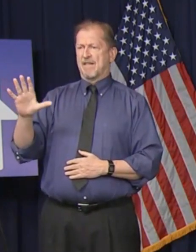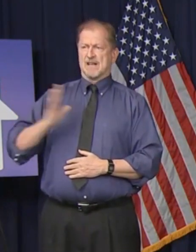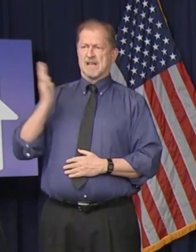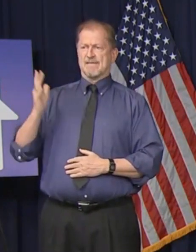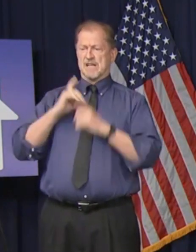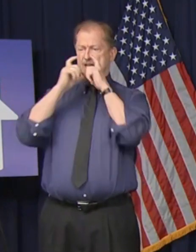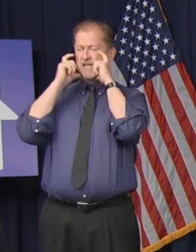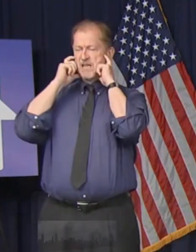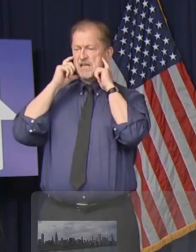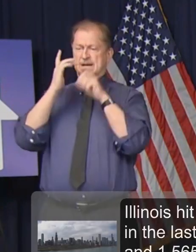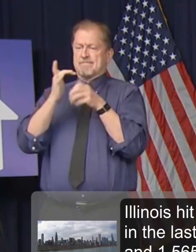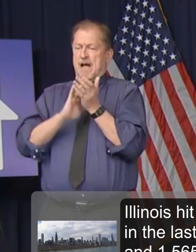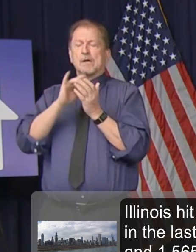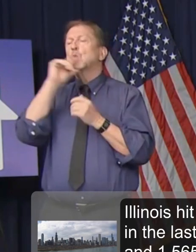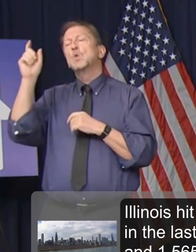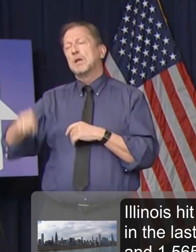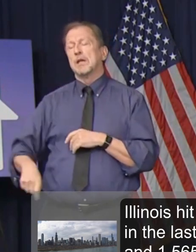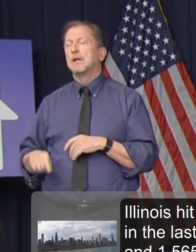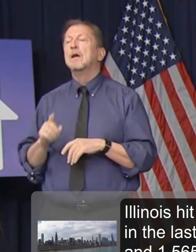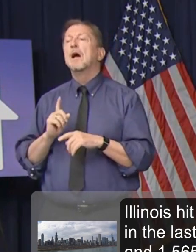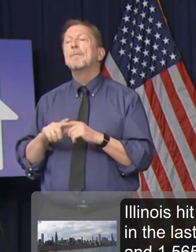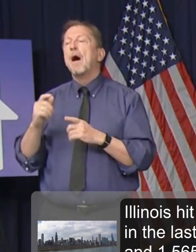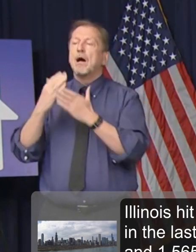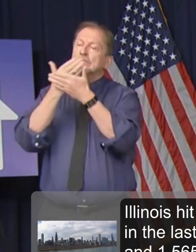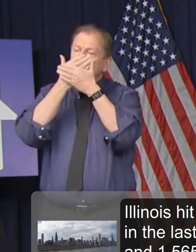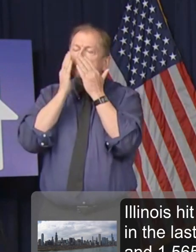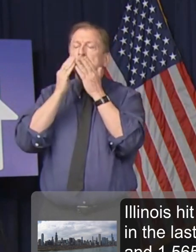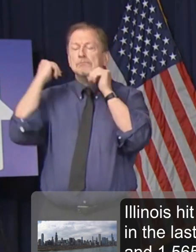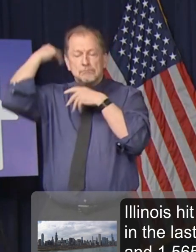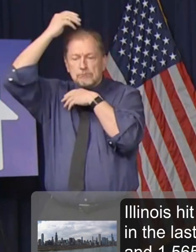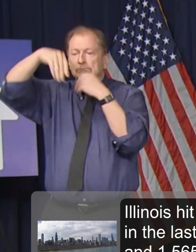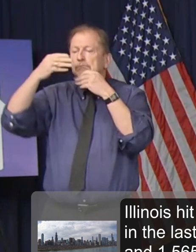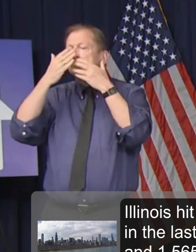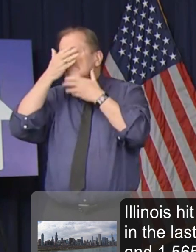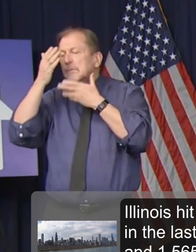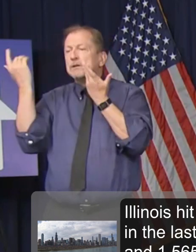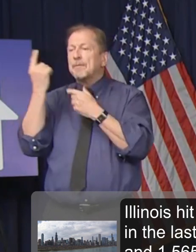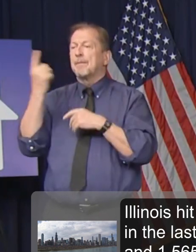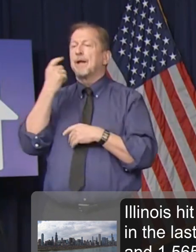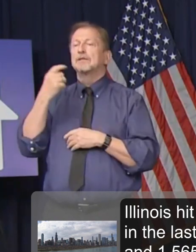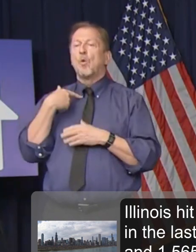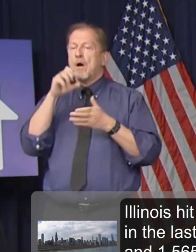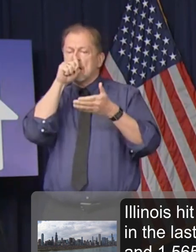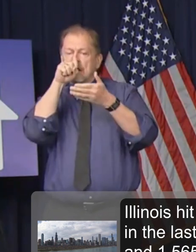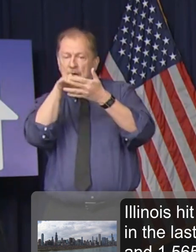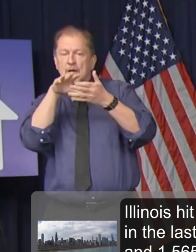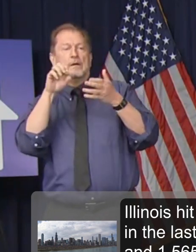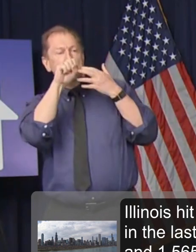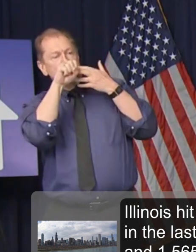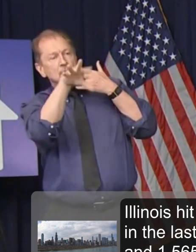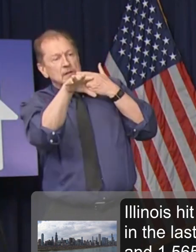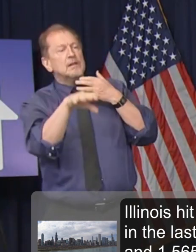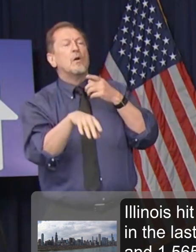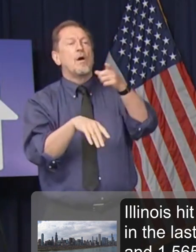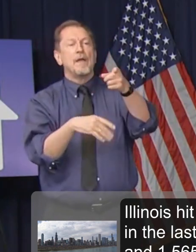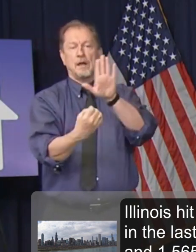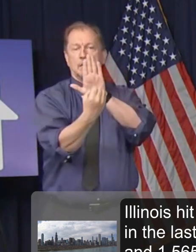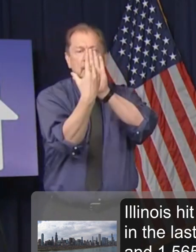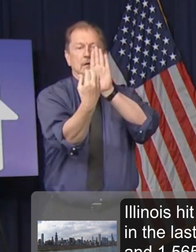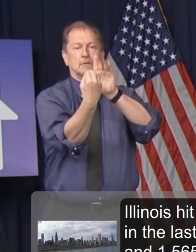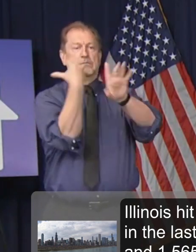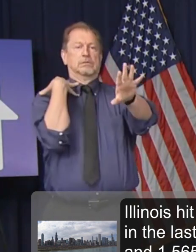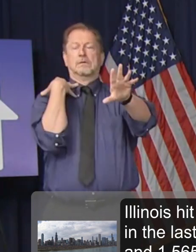droplets that you don't want to convey to somebody else and you don't want them conveying it to you. So once again, all these things are going to be kind of the